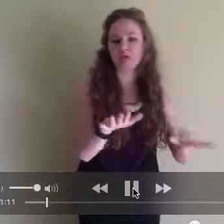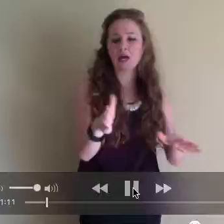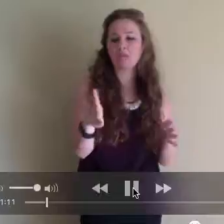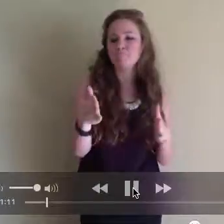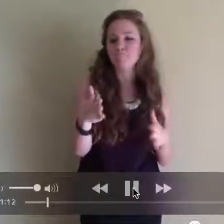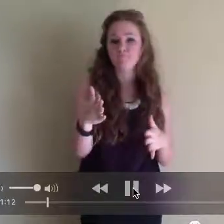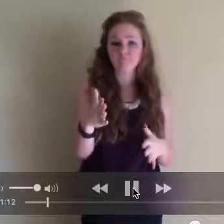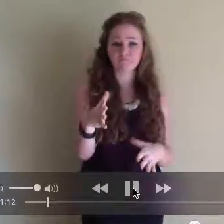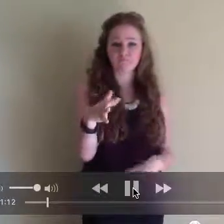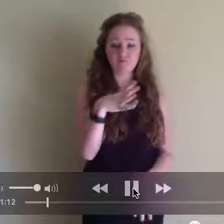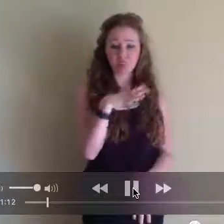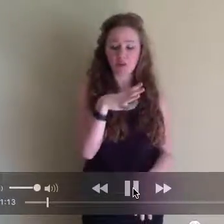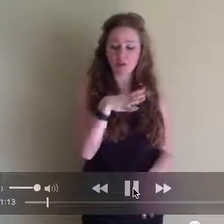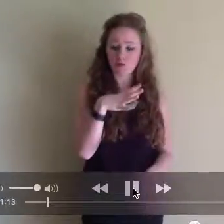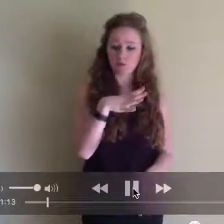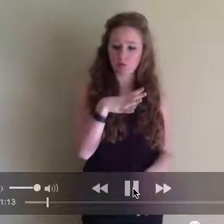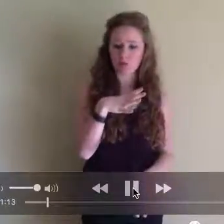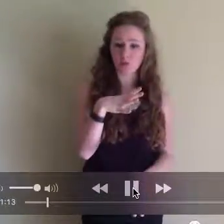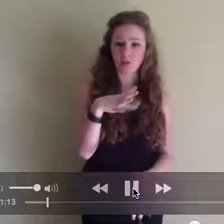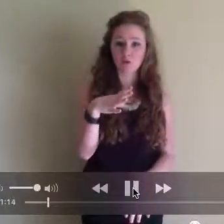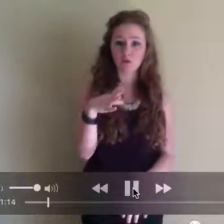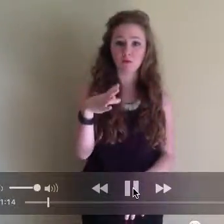And everything was fine and calm.